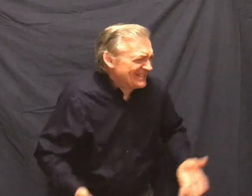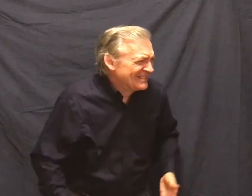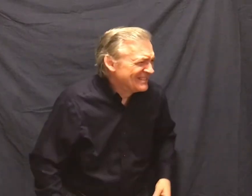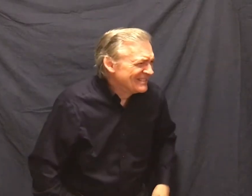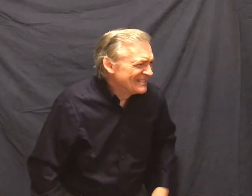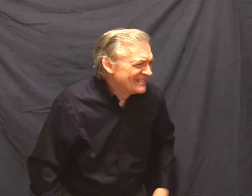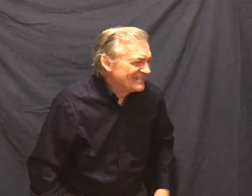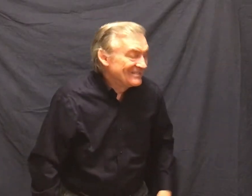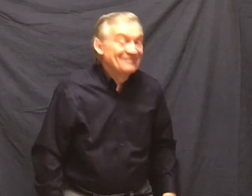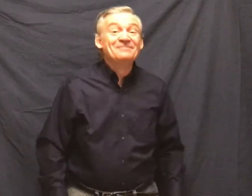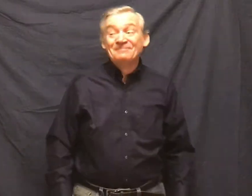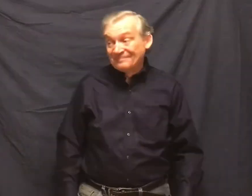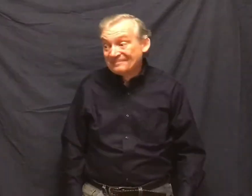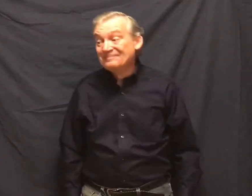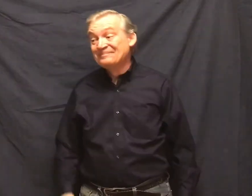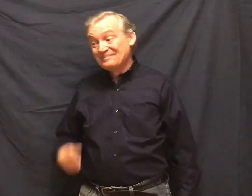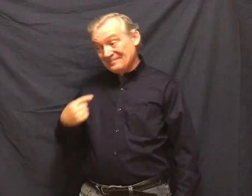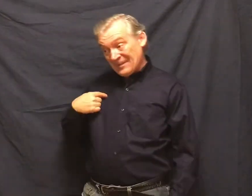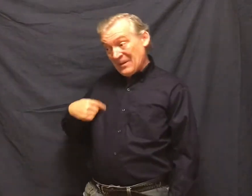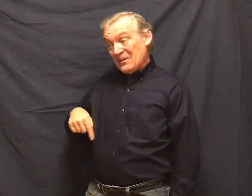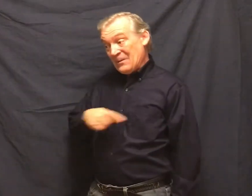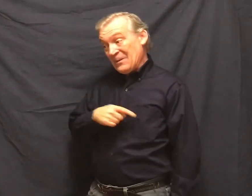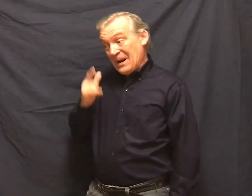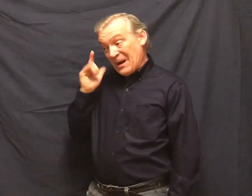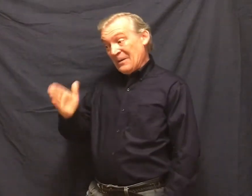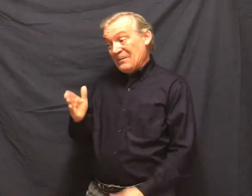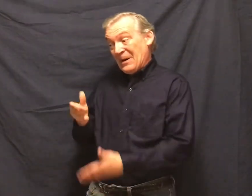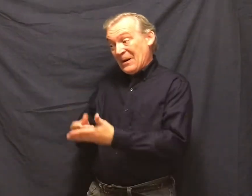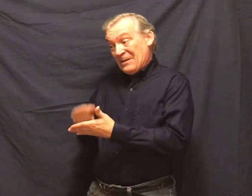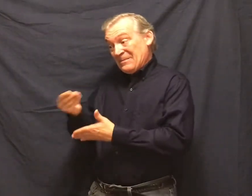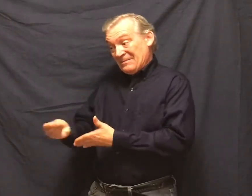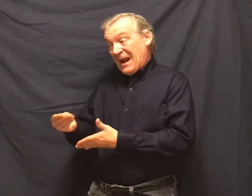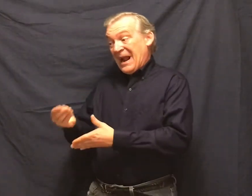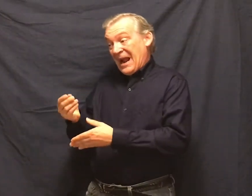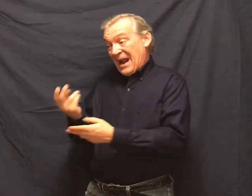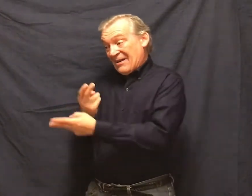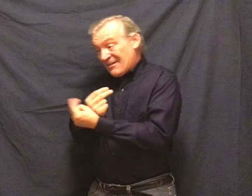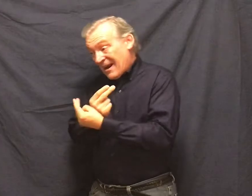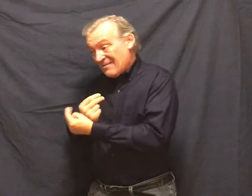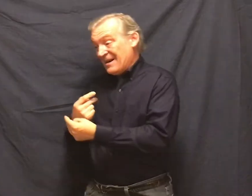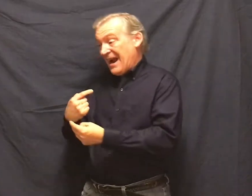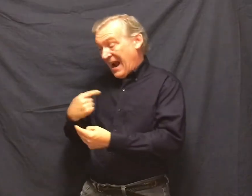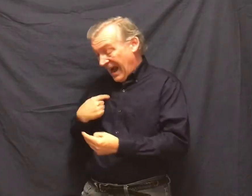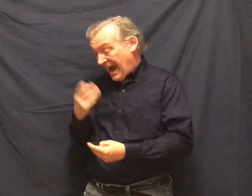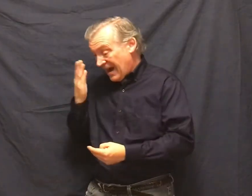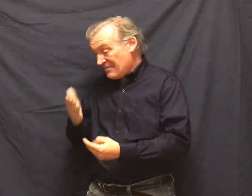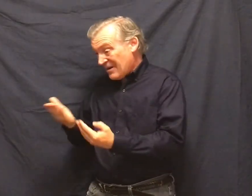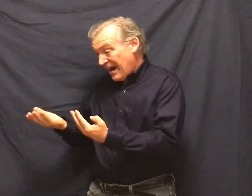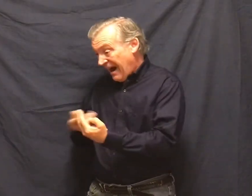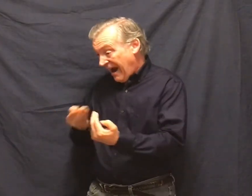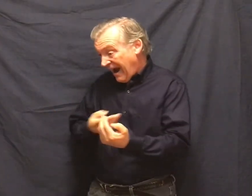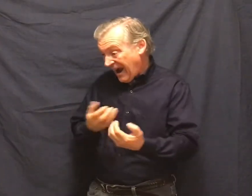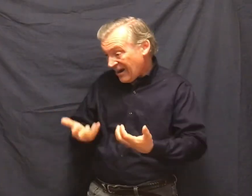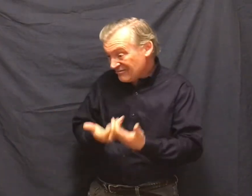The rabbits we're gonna get, and I get to tend 'em, cut grass and give 'em water, and just like that.